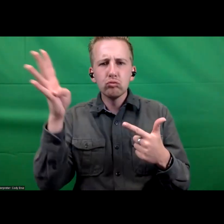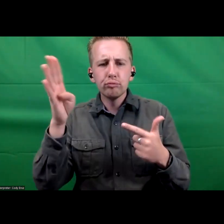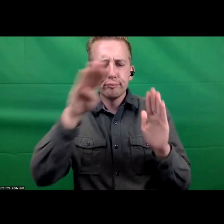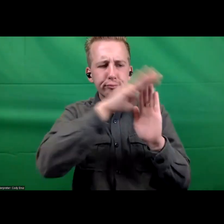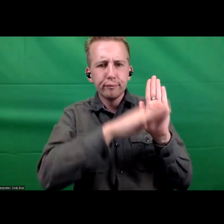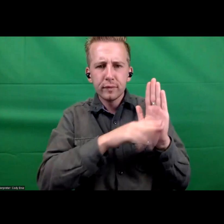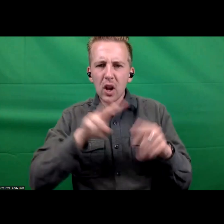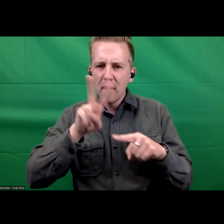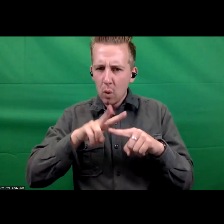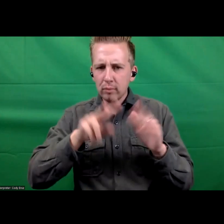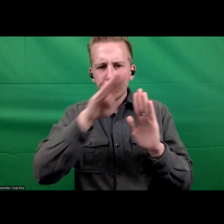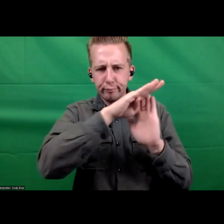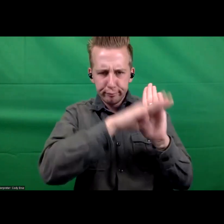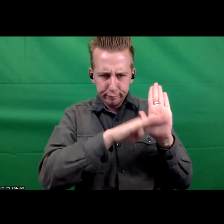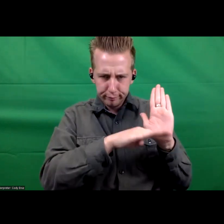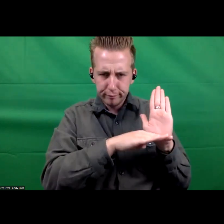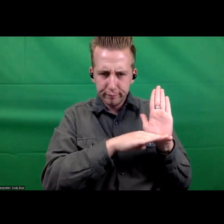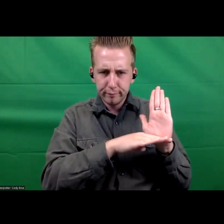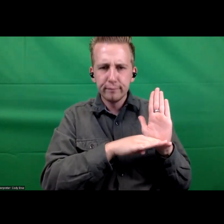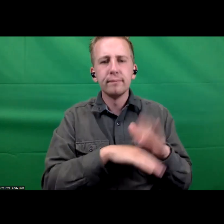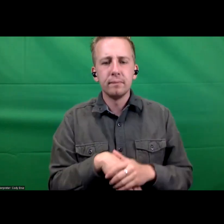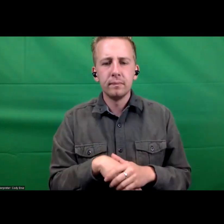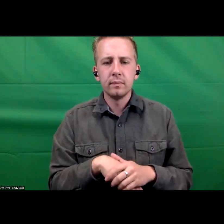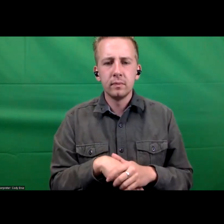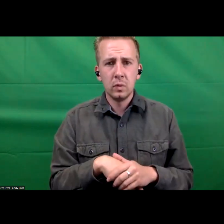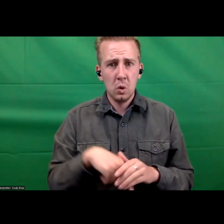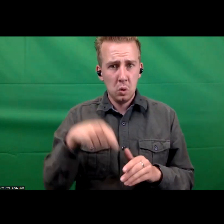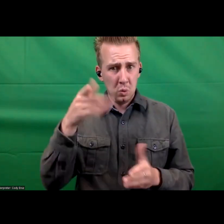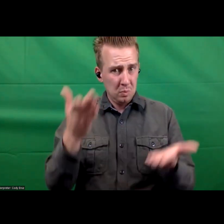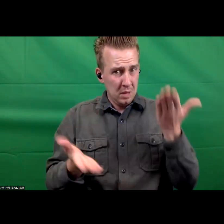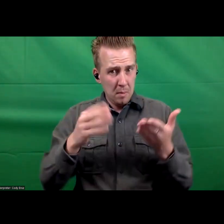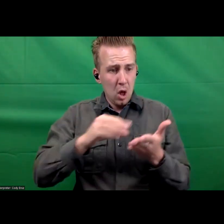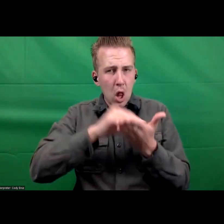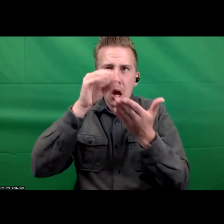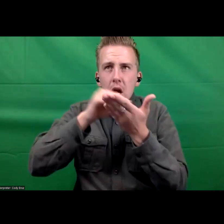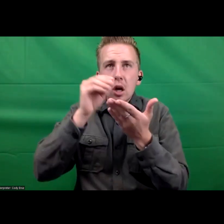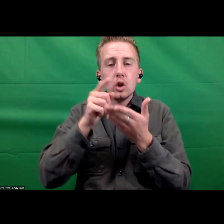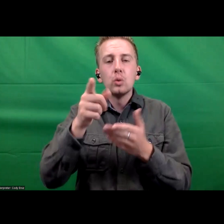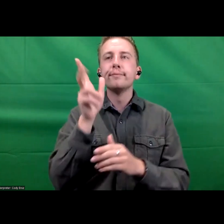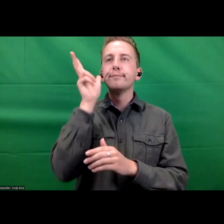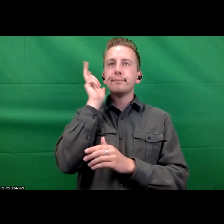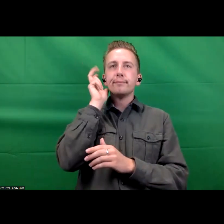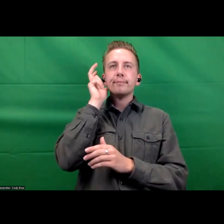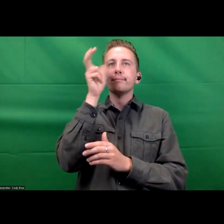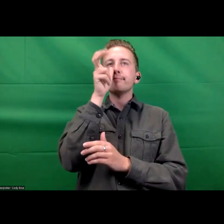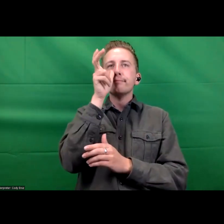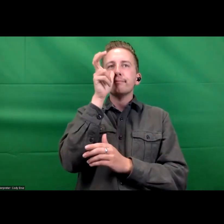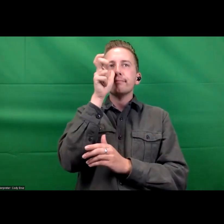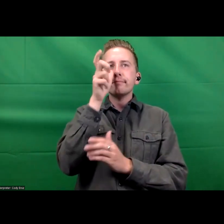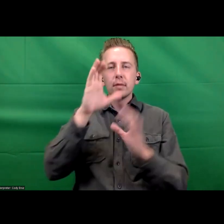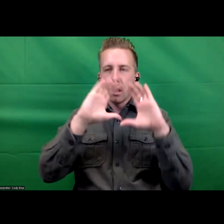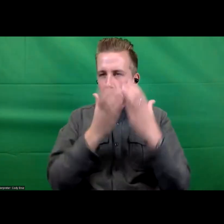You're going to learn a vocabulary that you've never heard before. It's words that we use